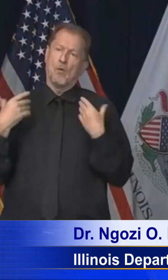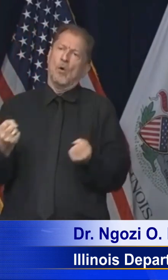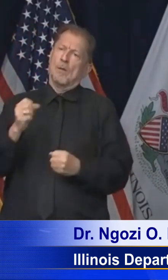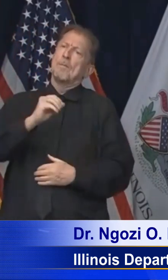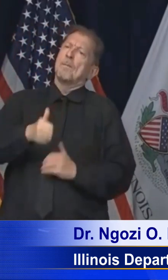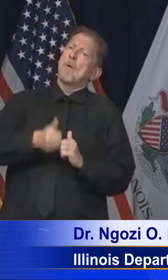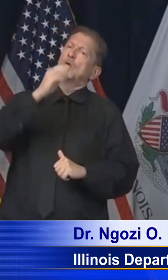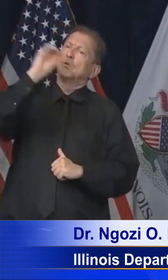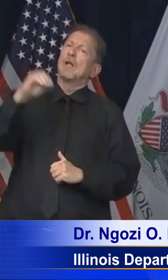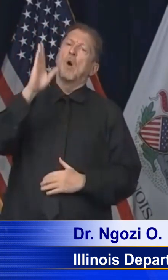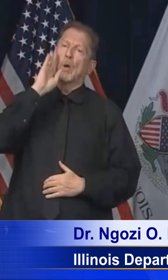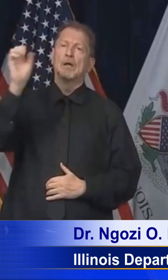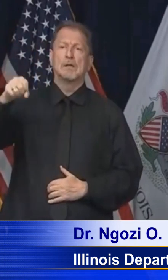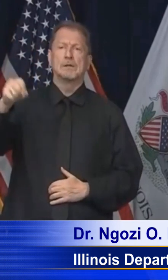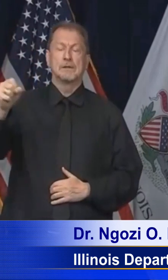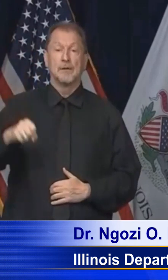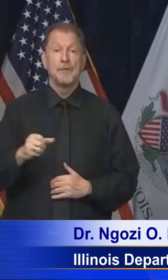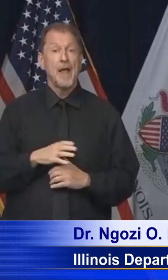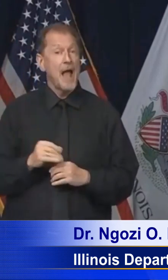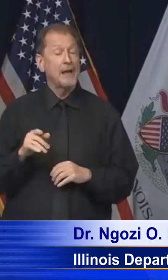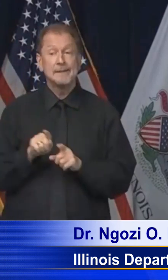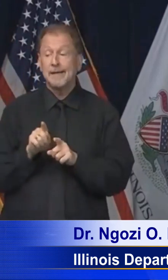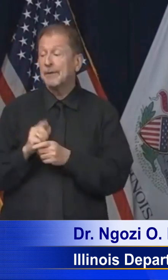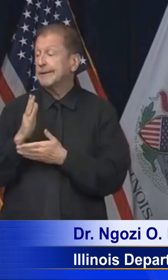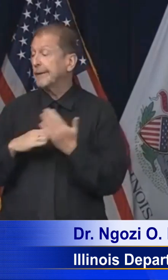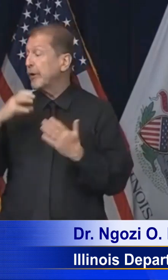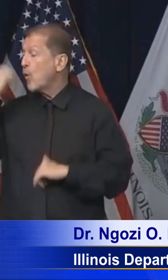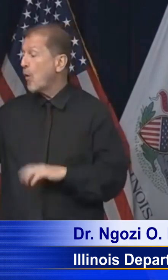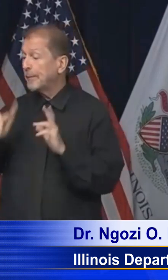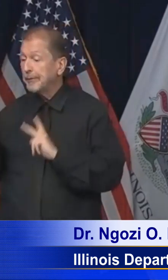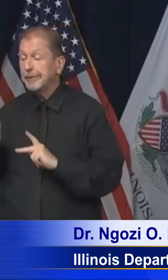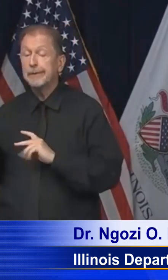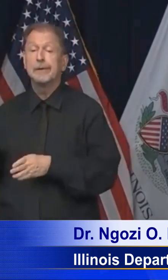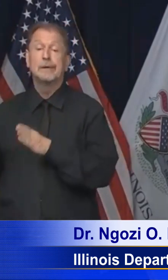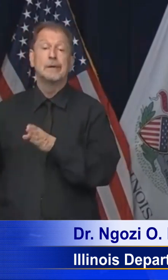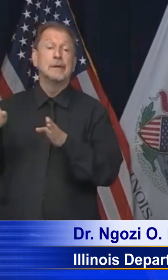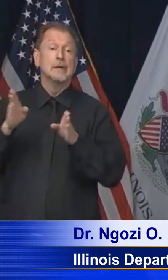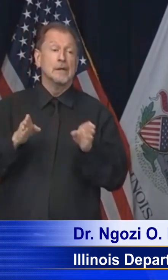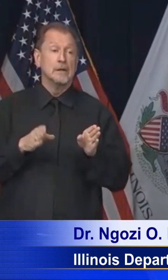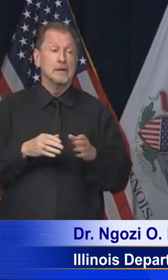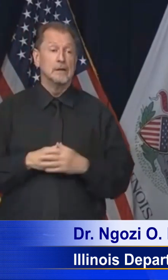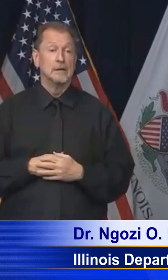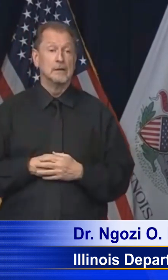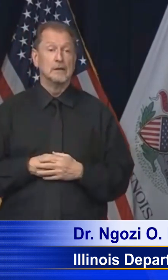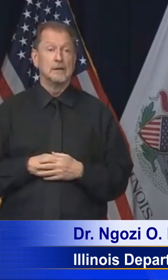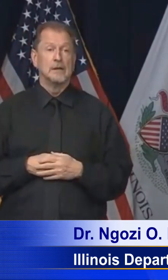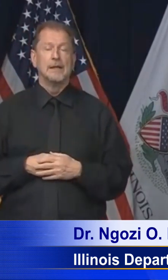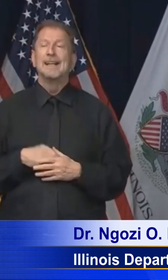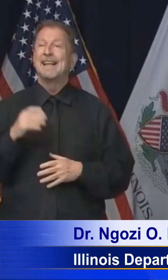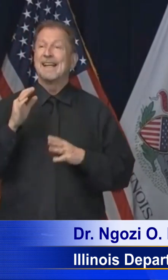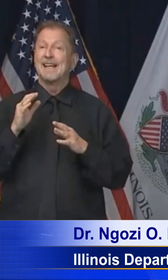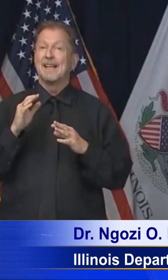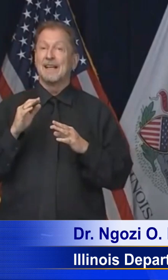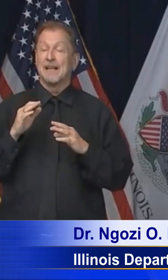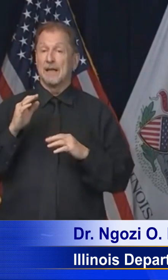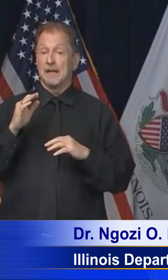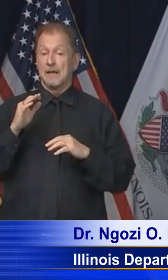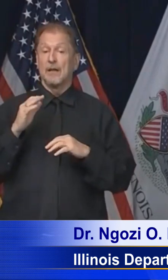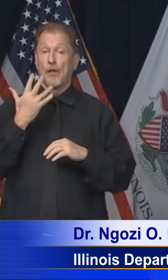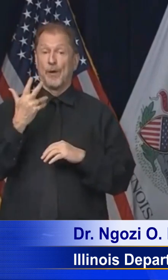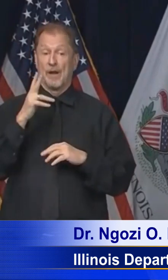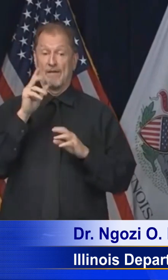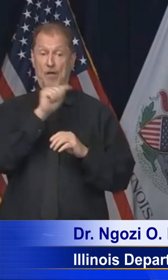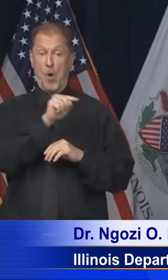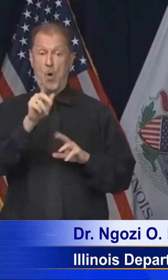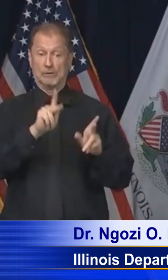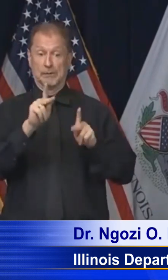example of people, and these are elderly people and people with multiple other medical conditions that do complicate the course, but 3 of those